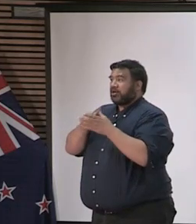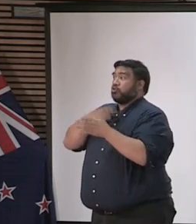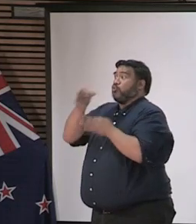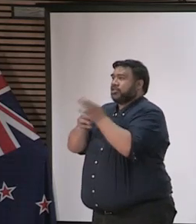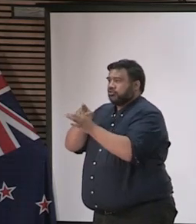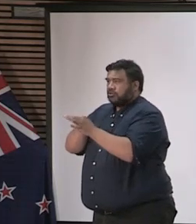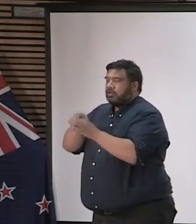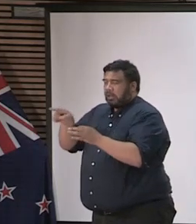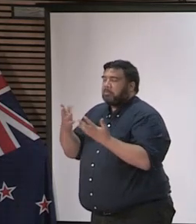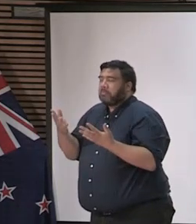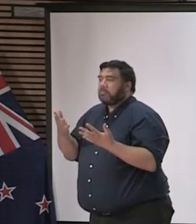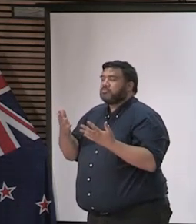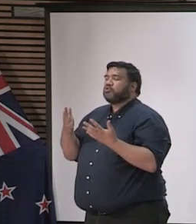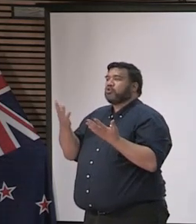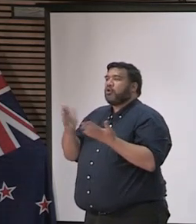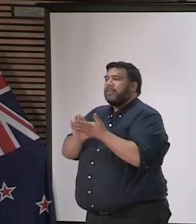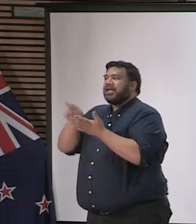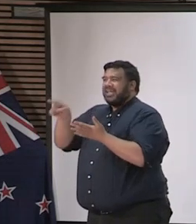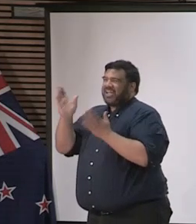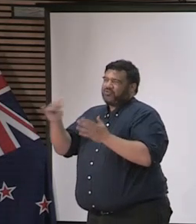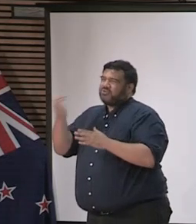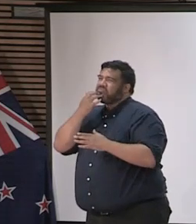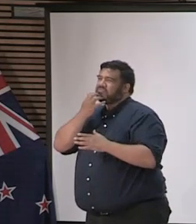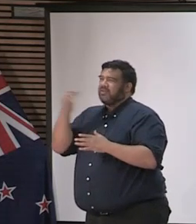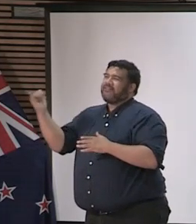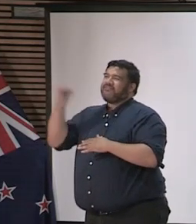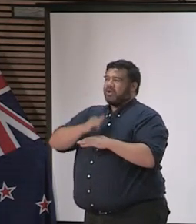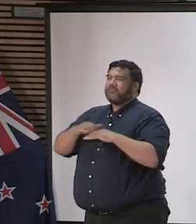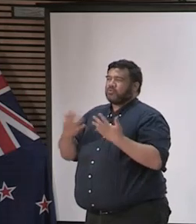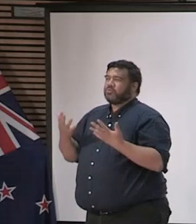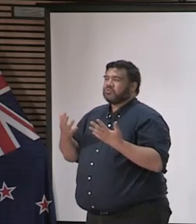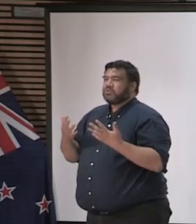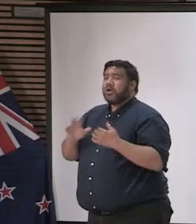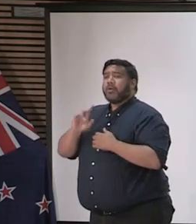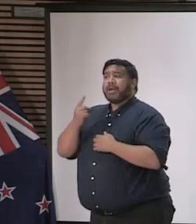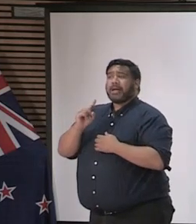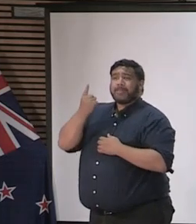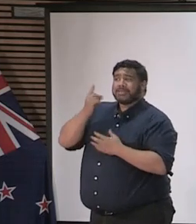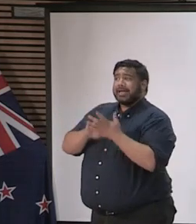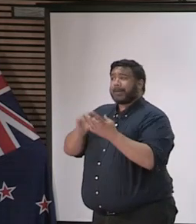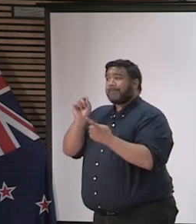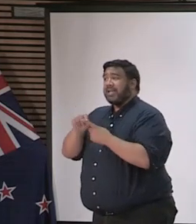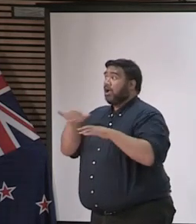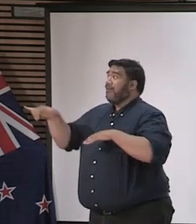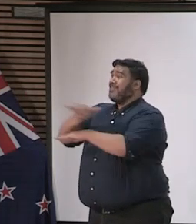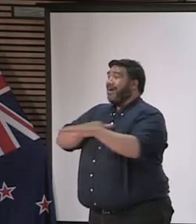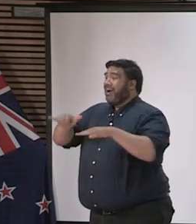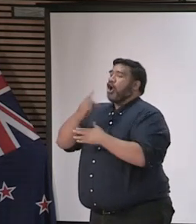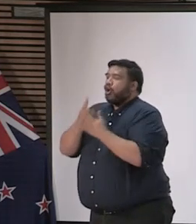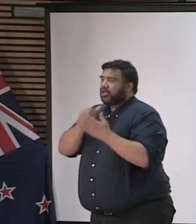and he will have to fly in order to be able to get here. But ministers and MPs shouldn't be flying if they don't have